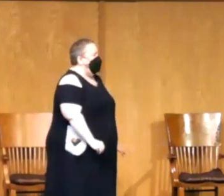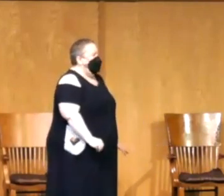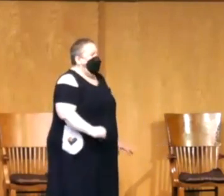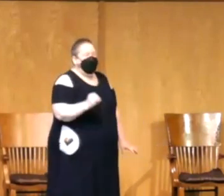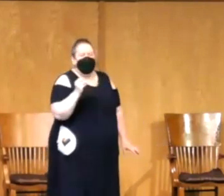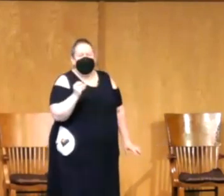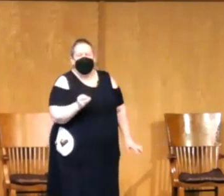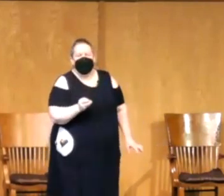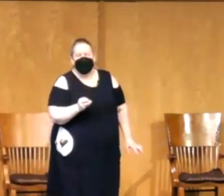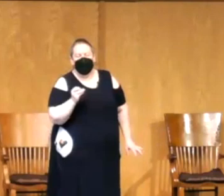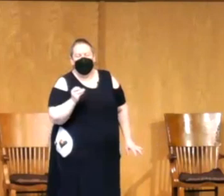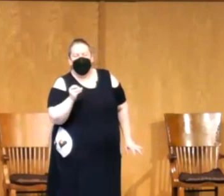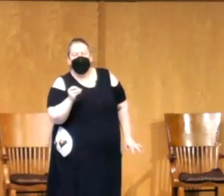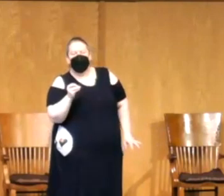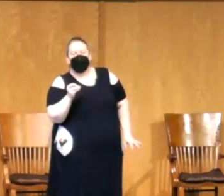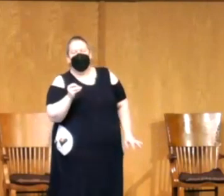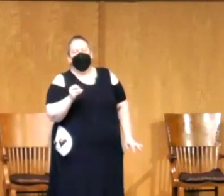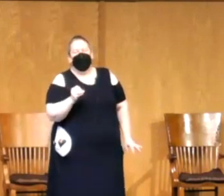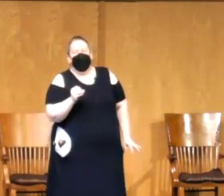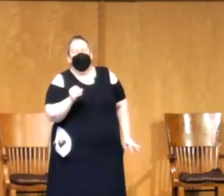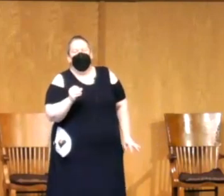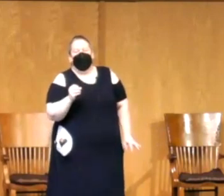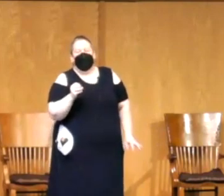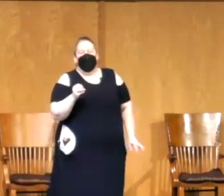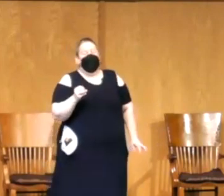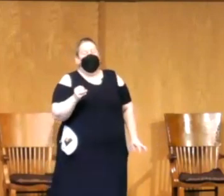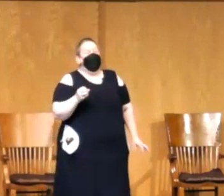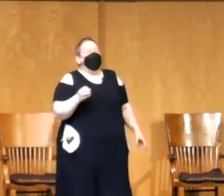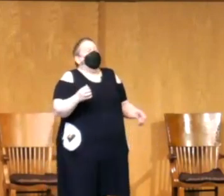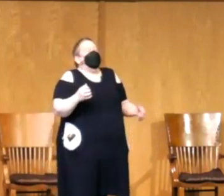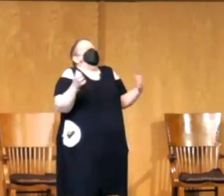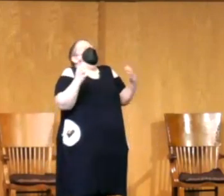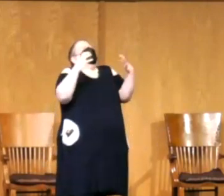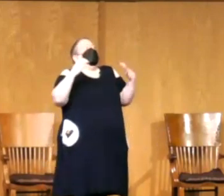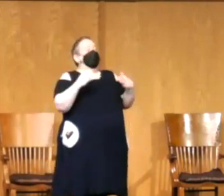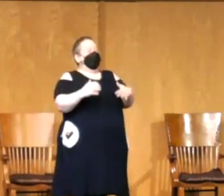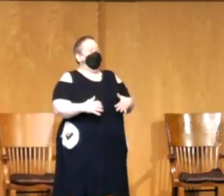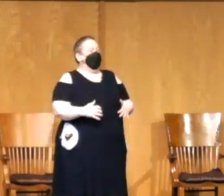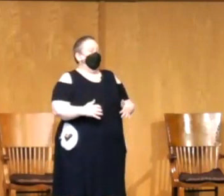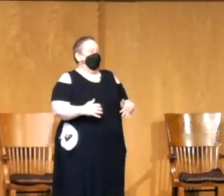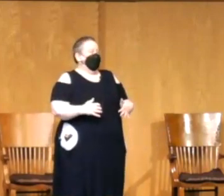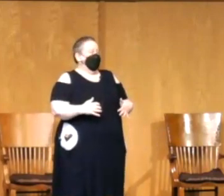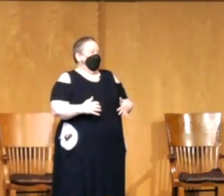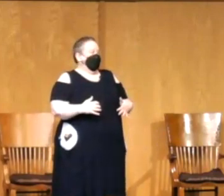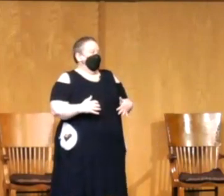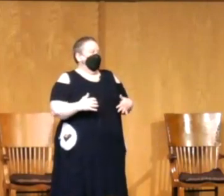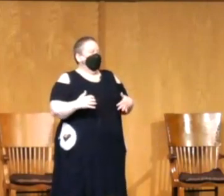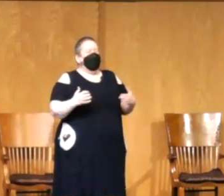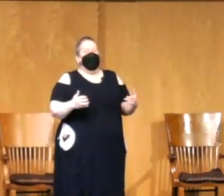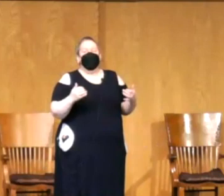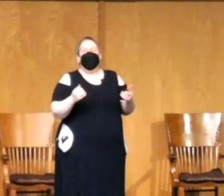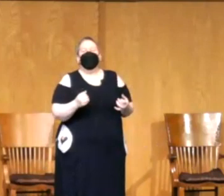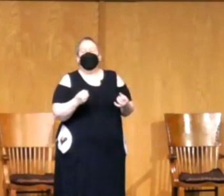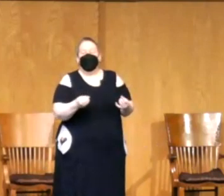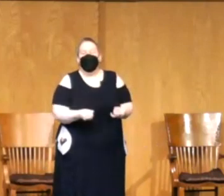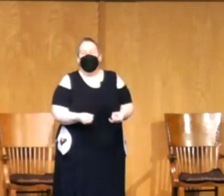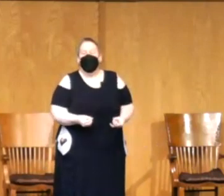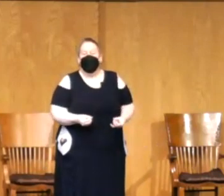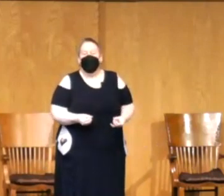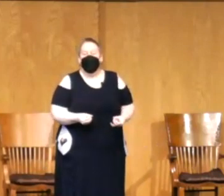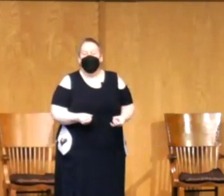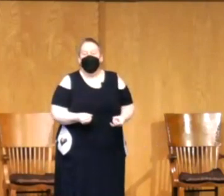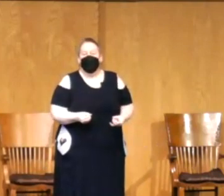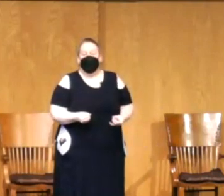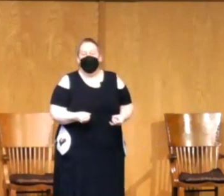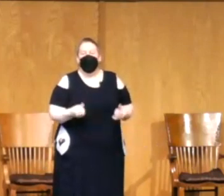rereading a favorite novel, and we are startled to discover mystery